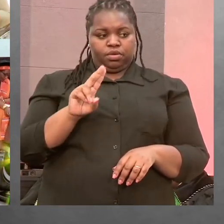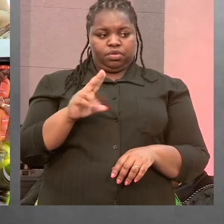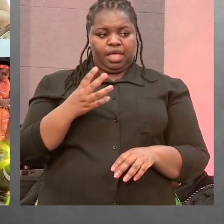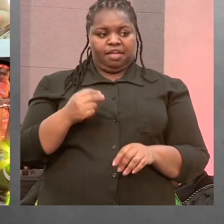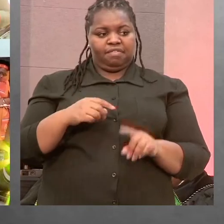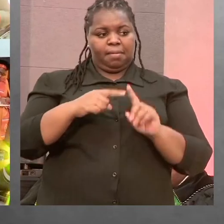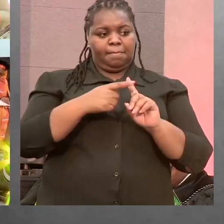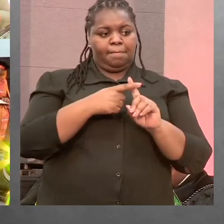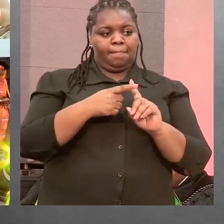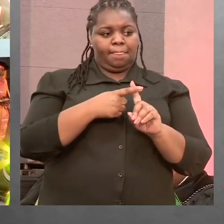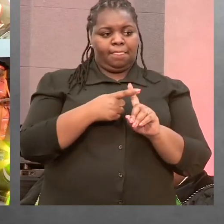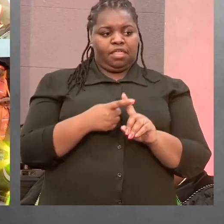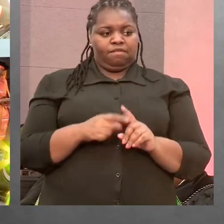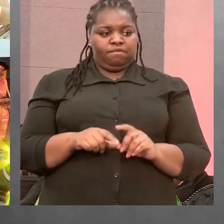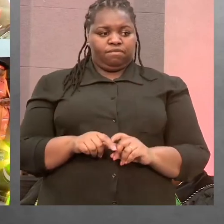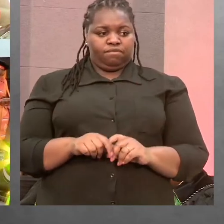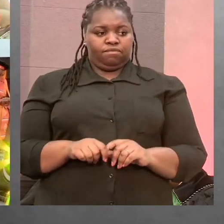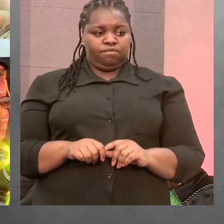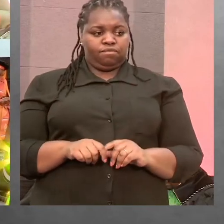positive trajectory,